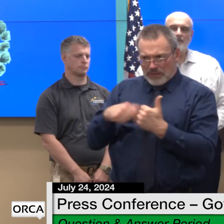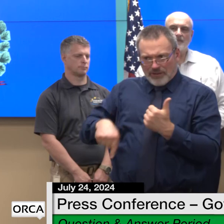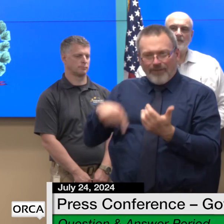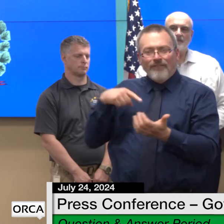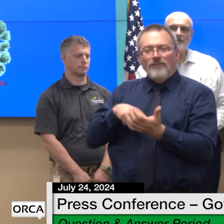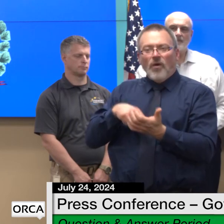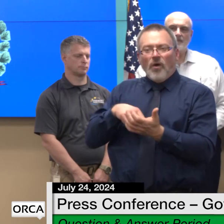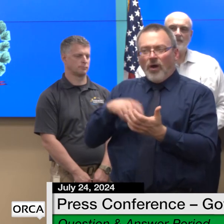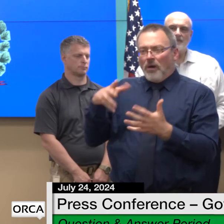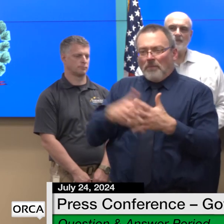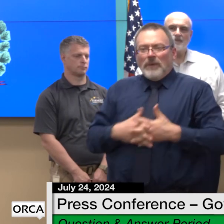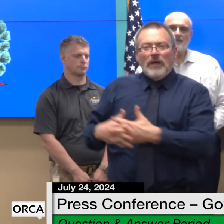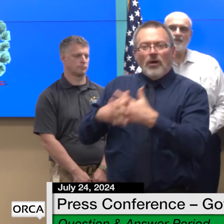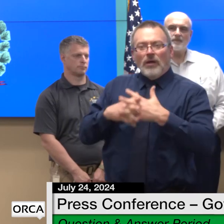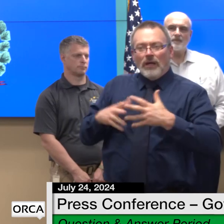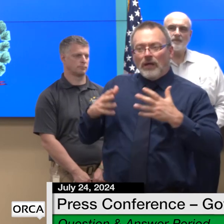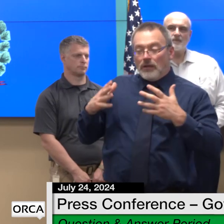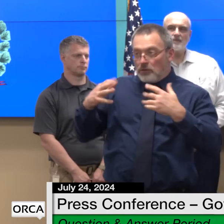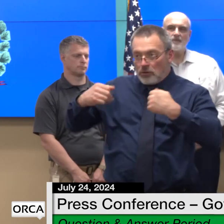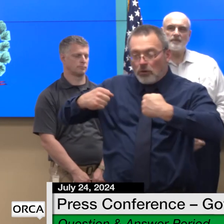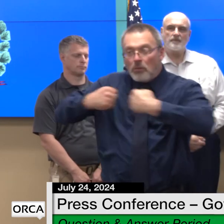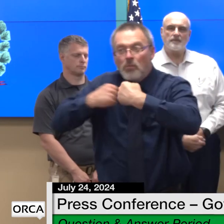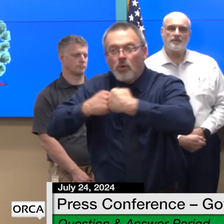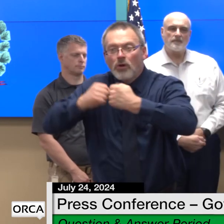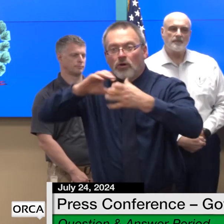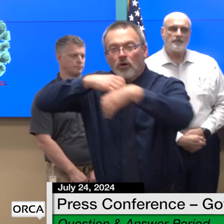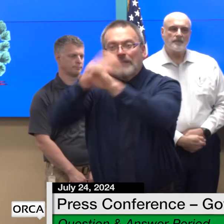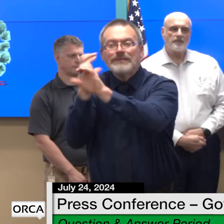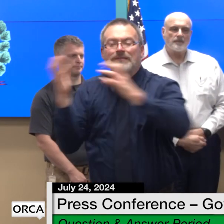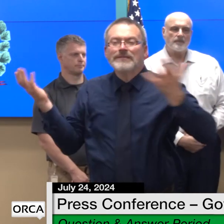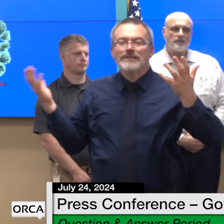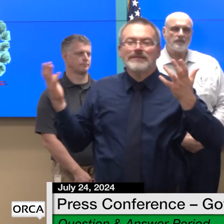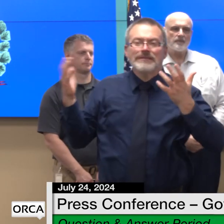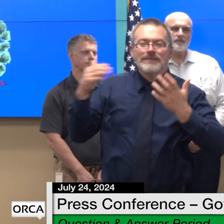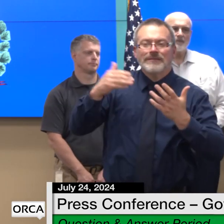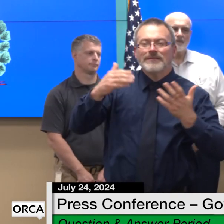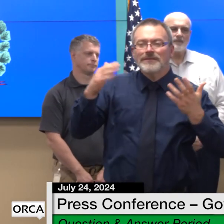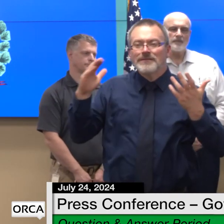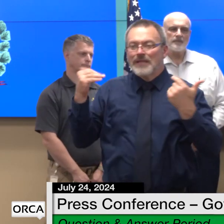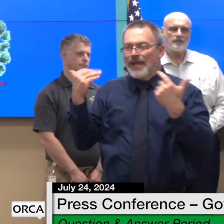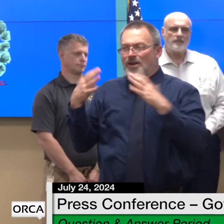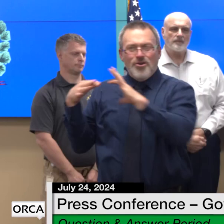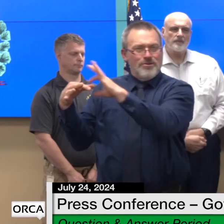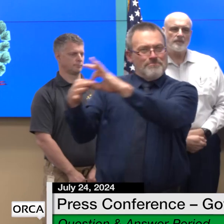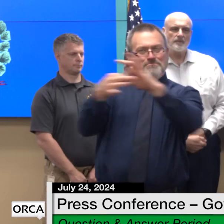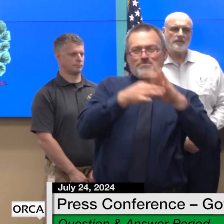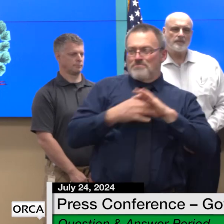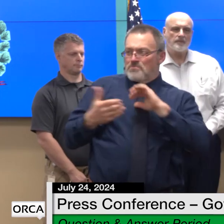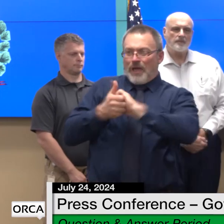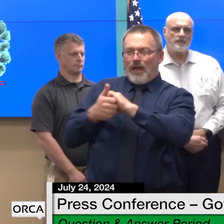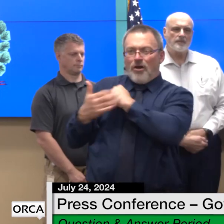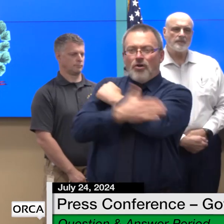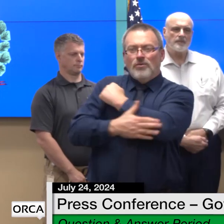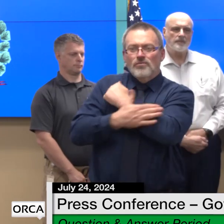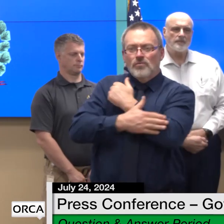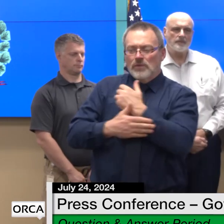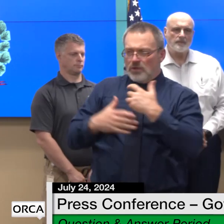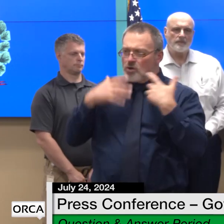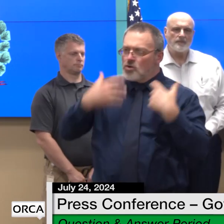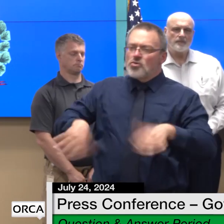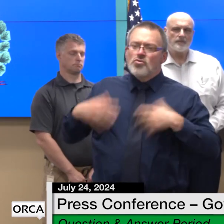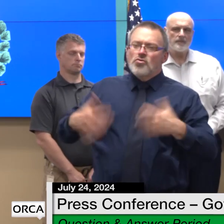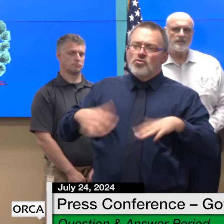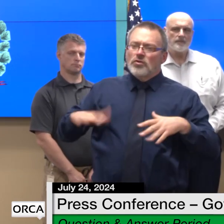the border, how she's going to unite the country. I mean, these are all things that I will look forward to